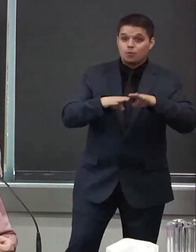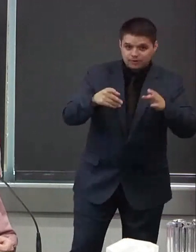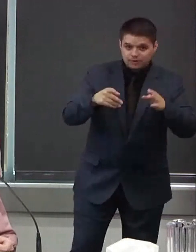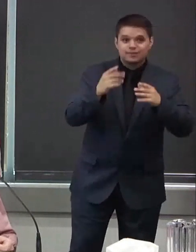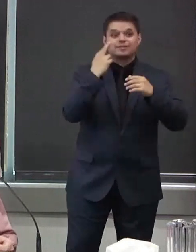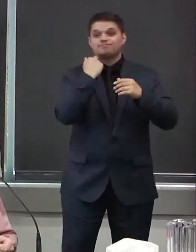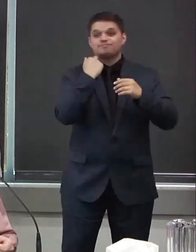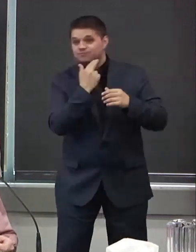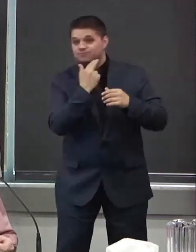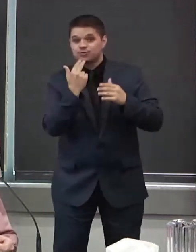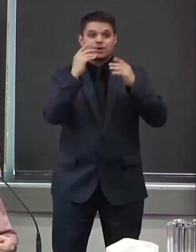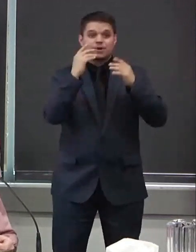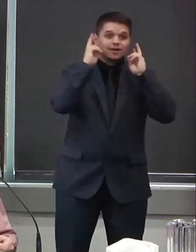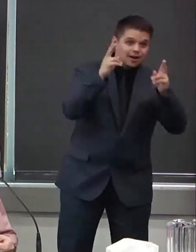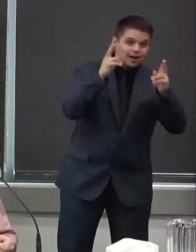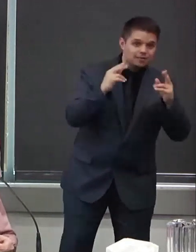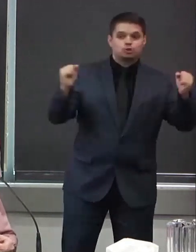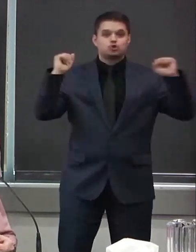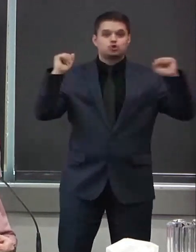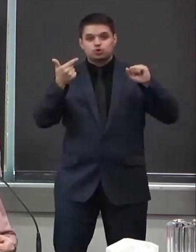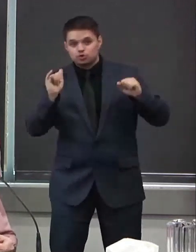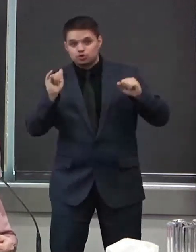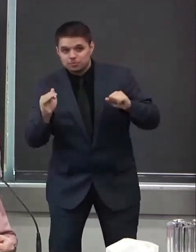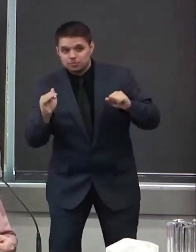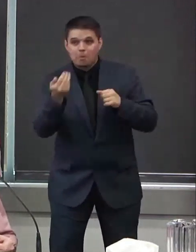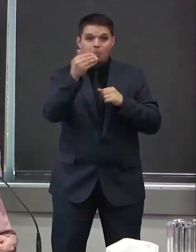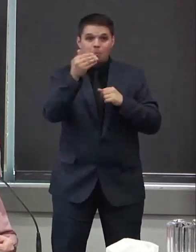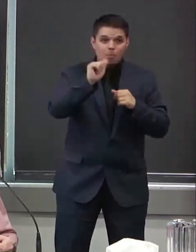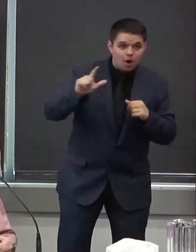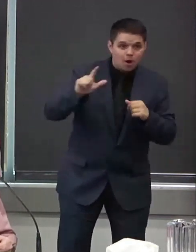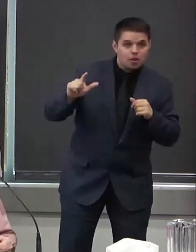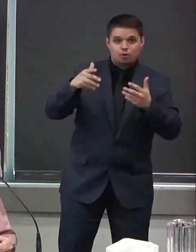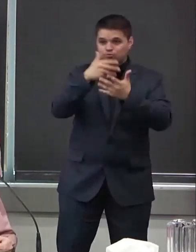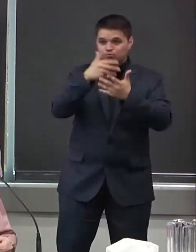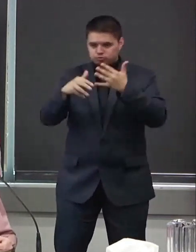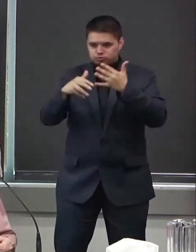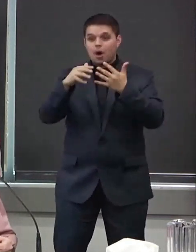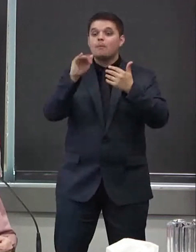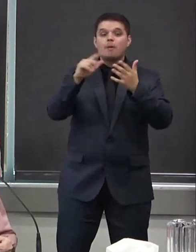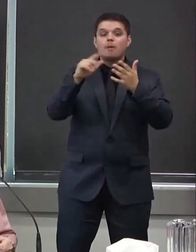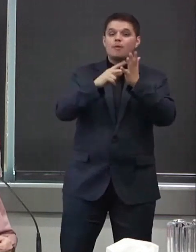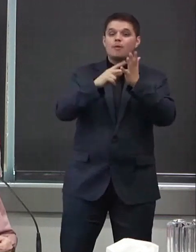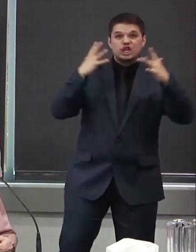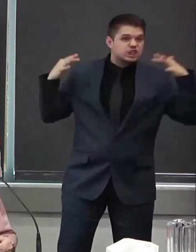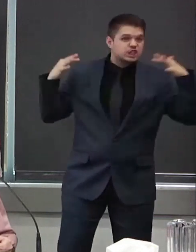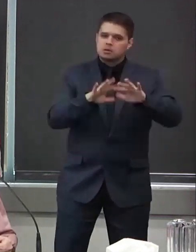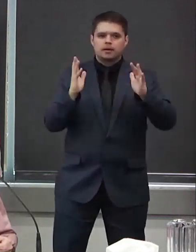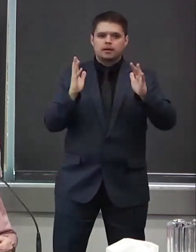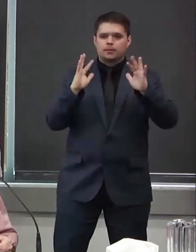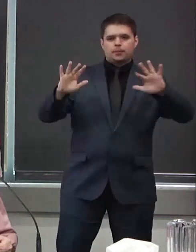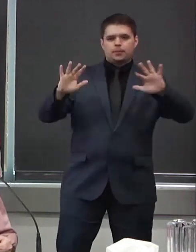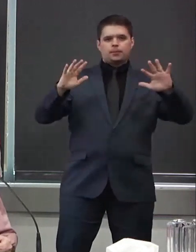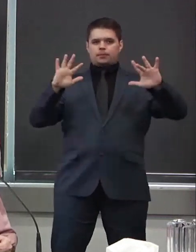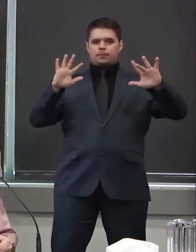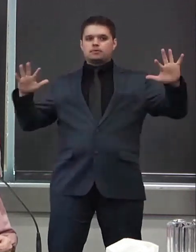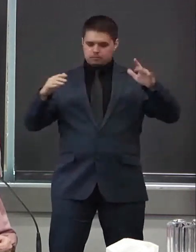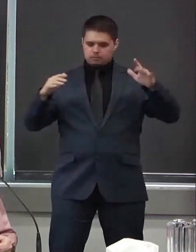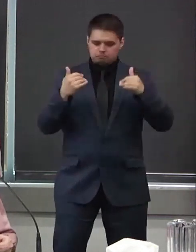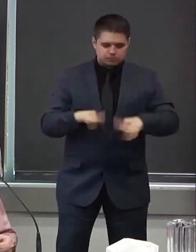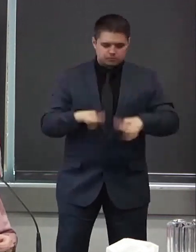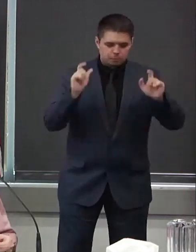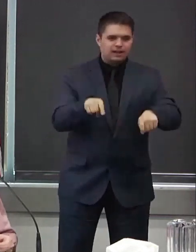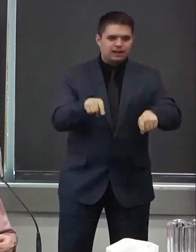gym, shopping at a mall, or socializing in small groups, all with physical distancing in mind and with covering